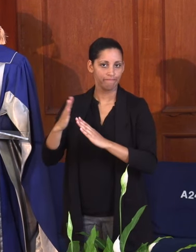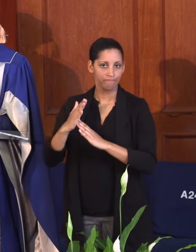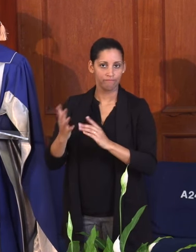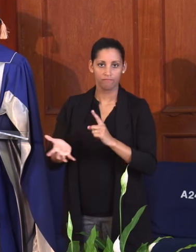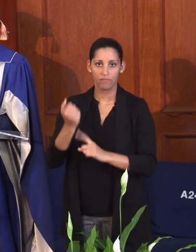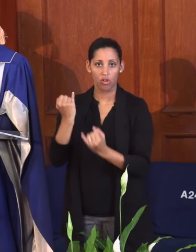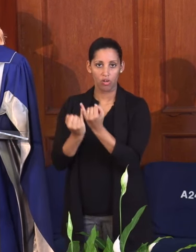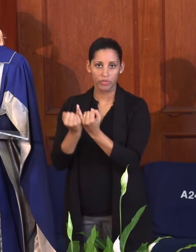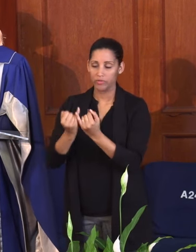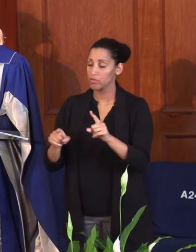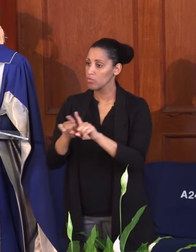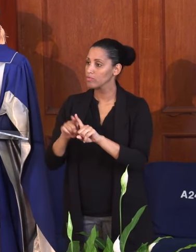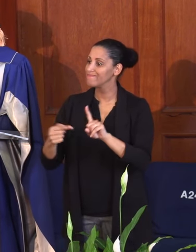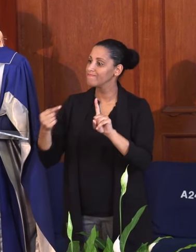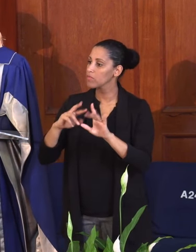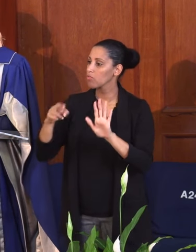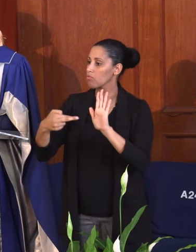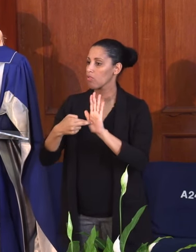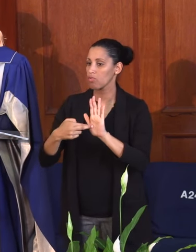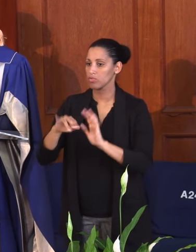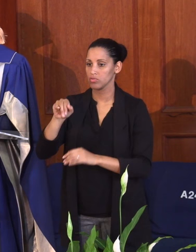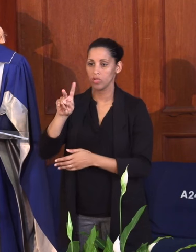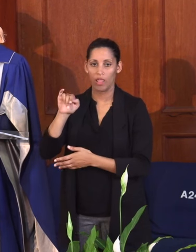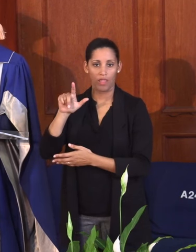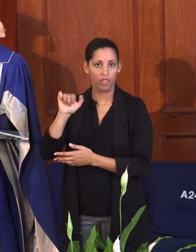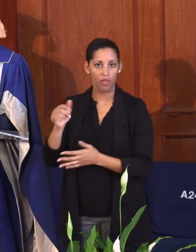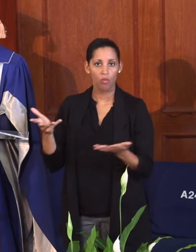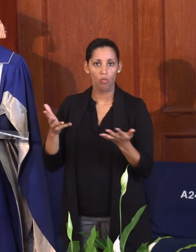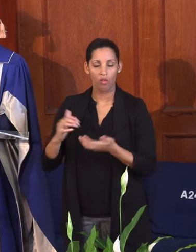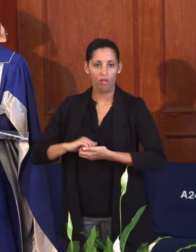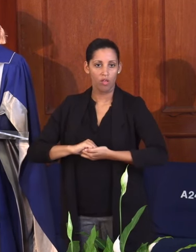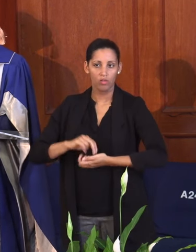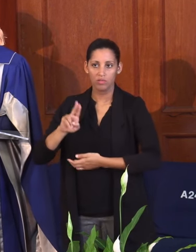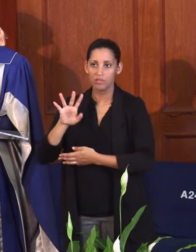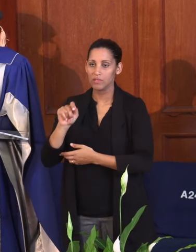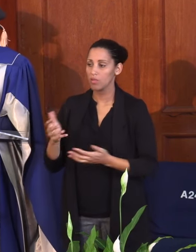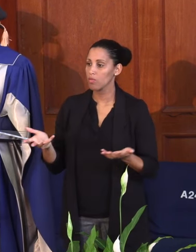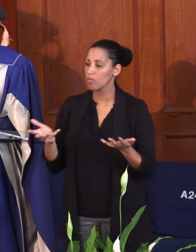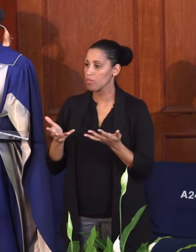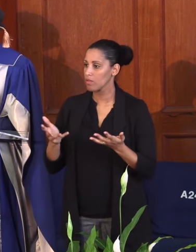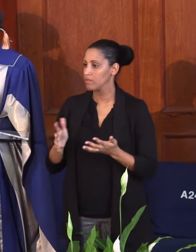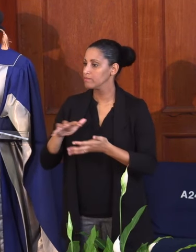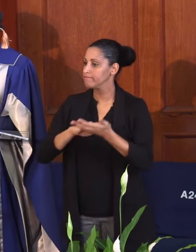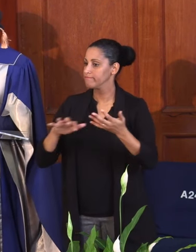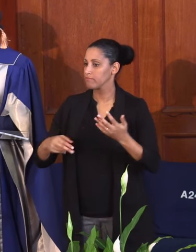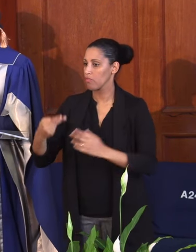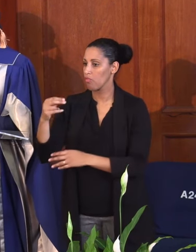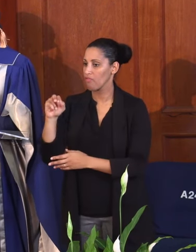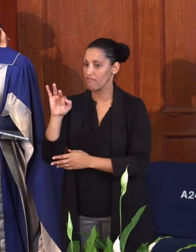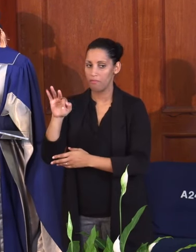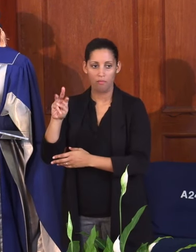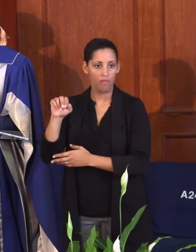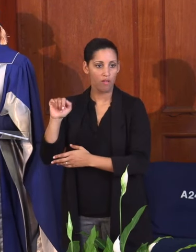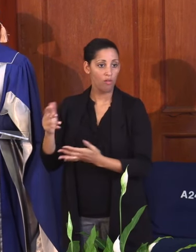and made a debut in the leading role of Giulietta in Opera UCT's production of The Tales of Hoffmann at the